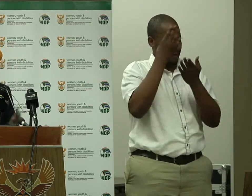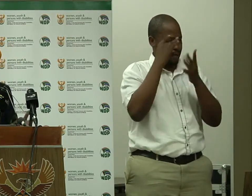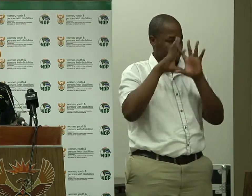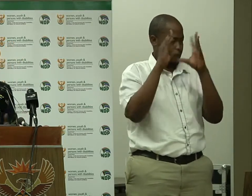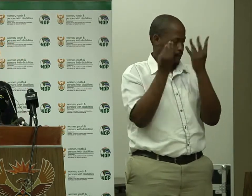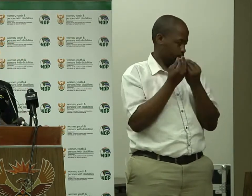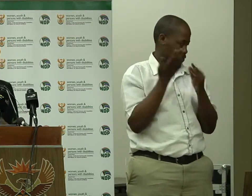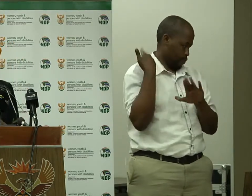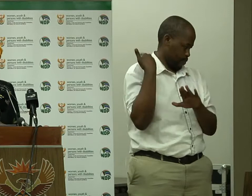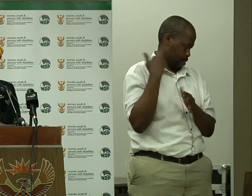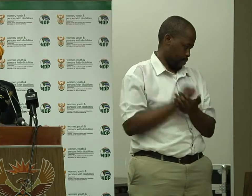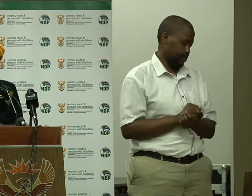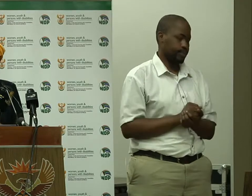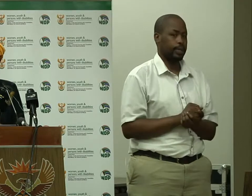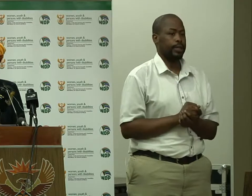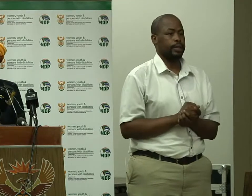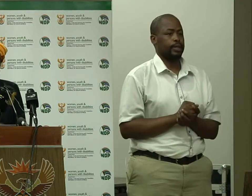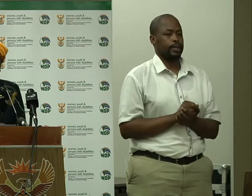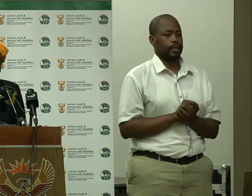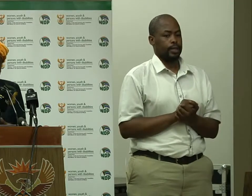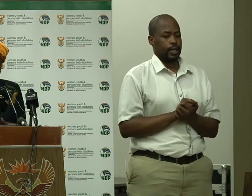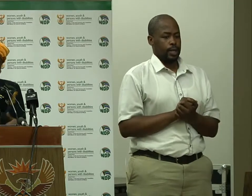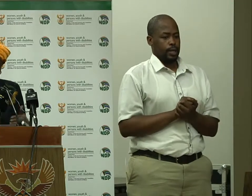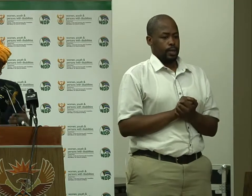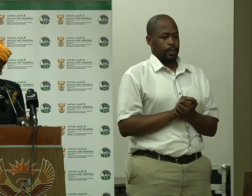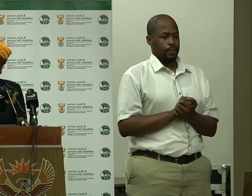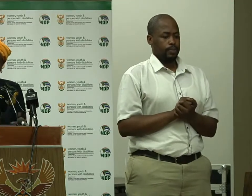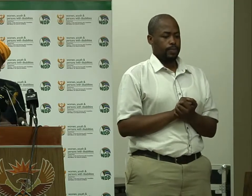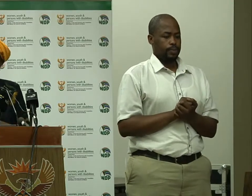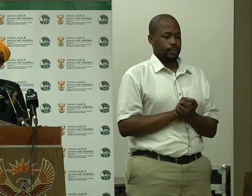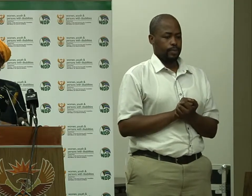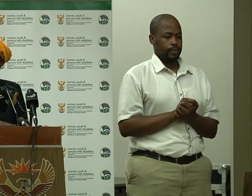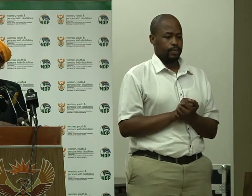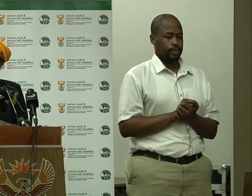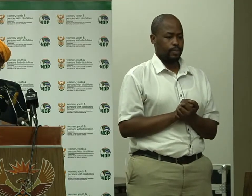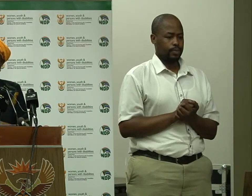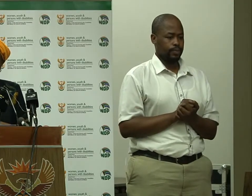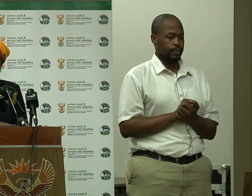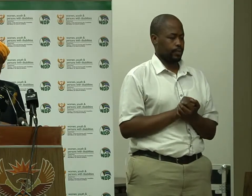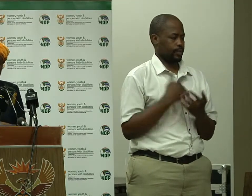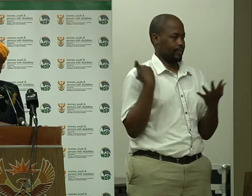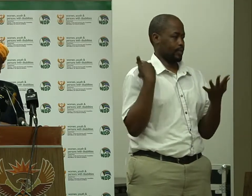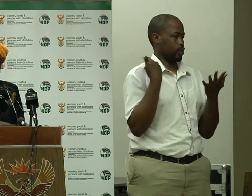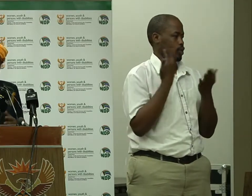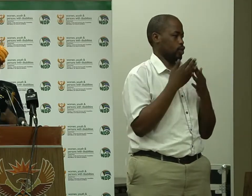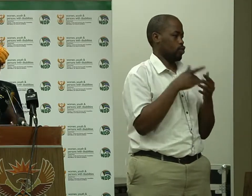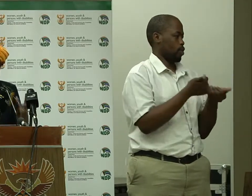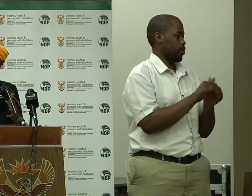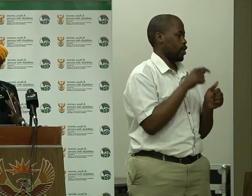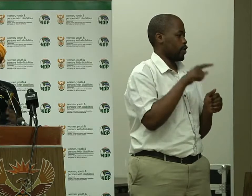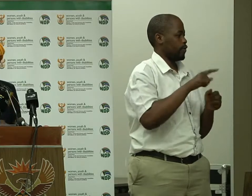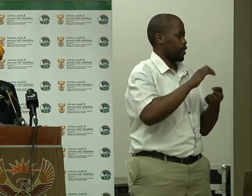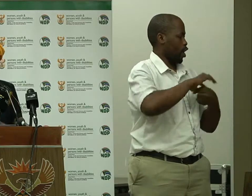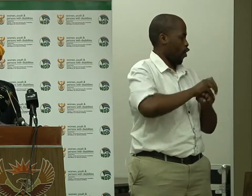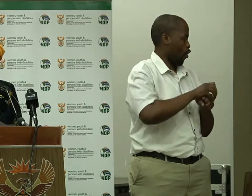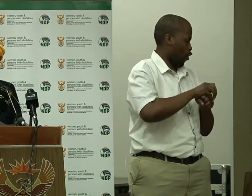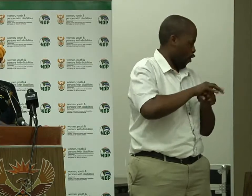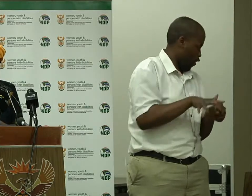just learned since we're in this COVID, within this